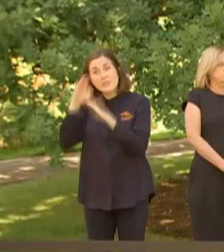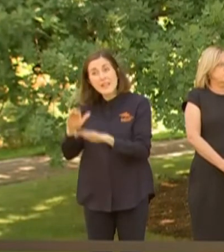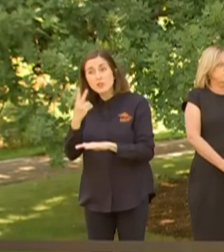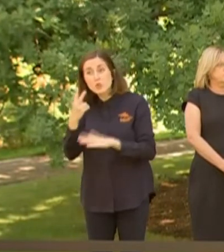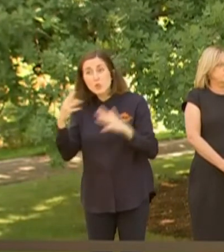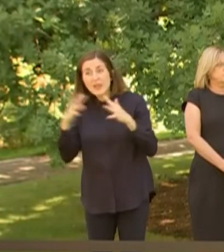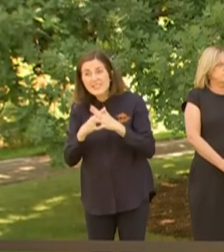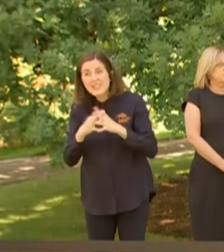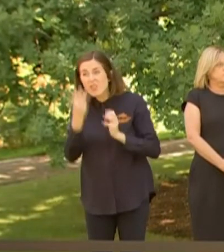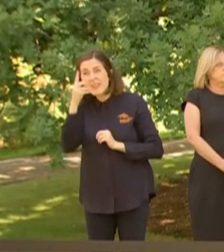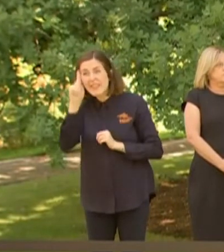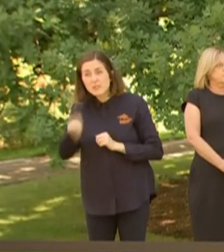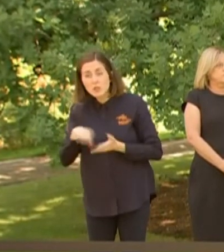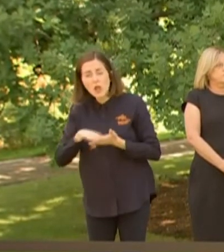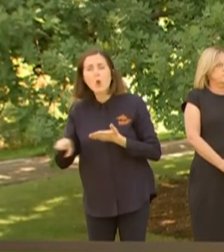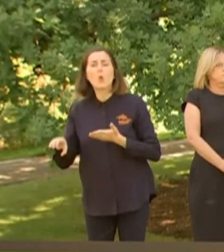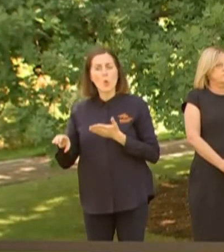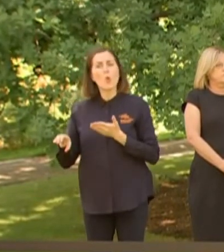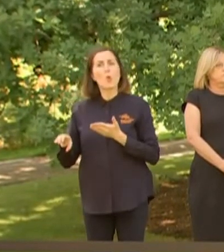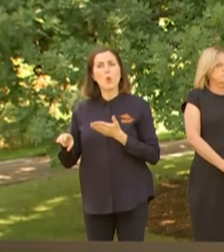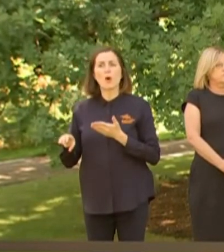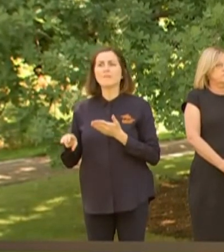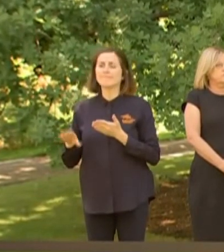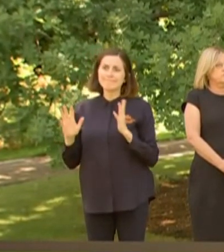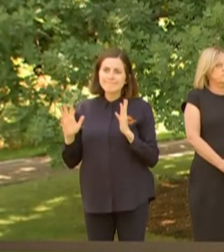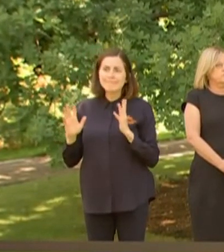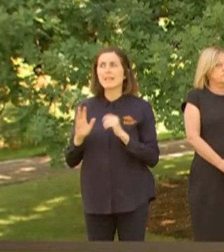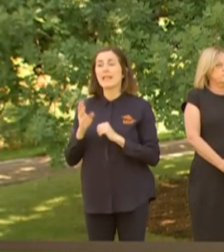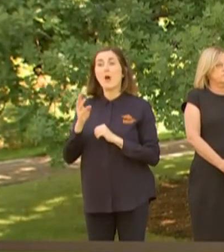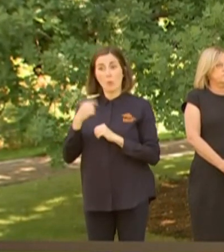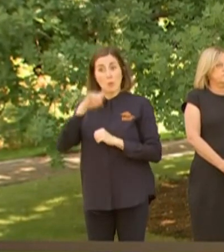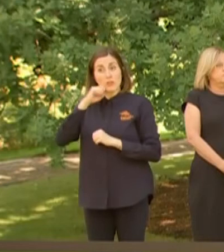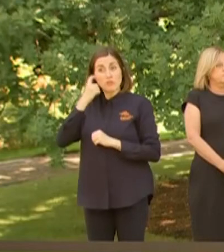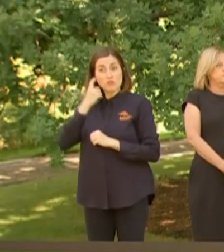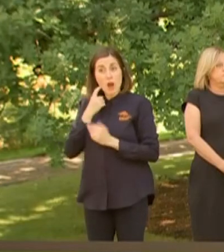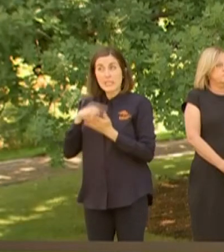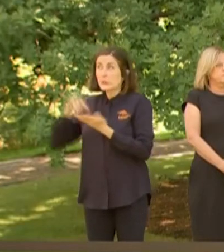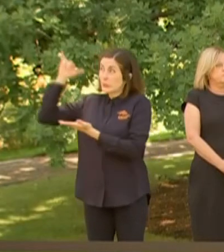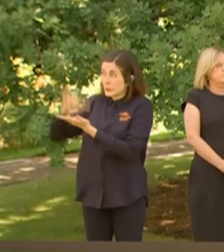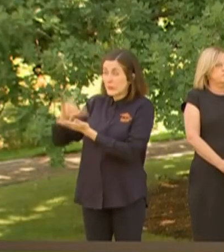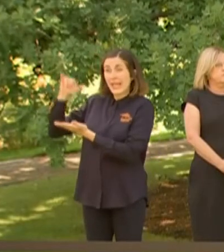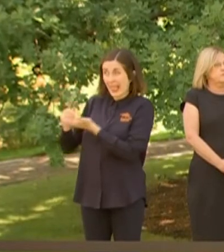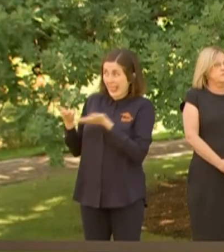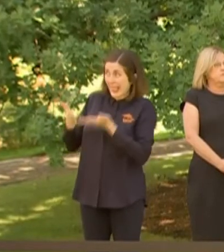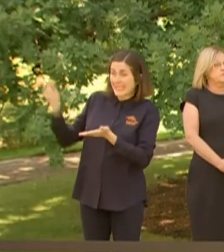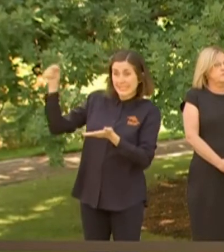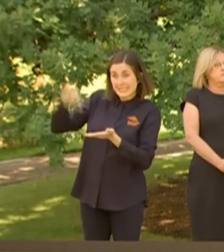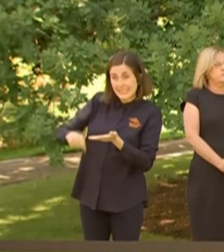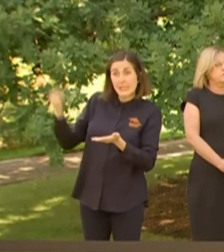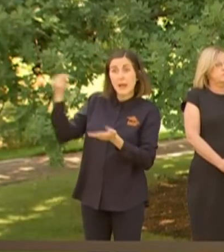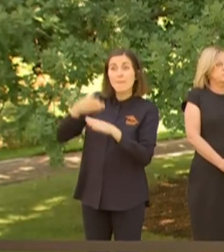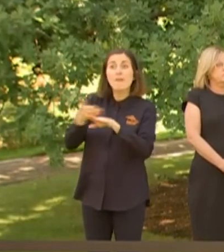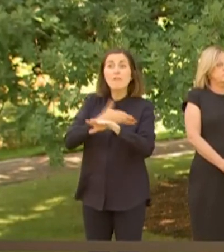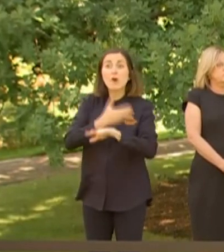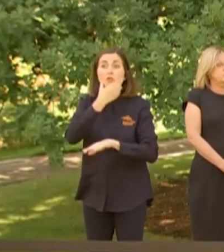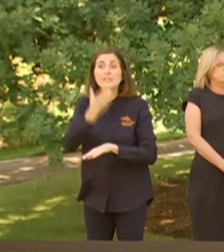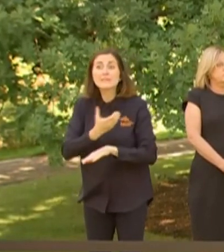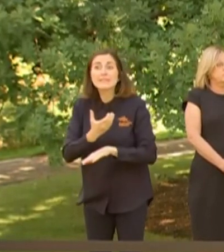So I think we're going to try and get as many people back as we possibly can. But I think the vast majority of Victorians,